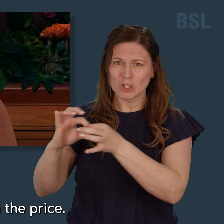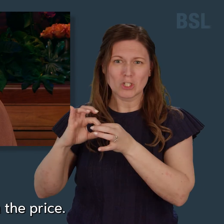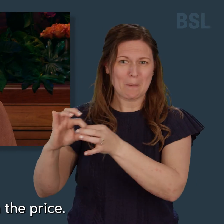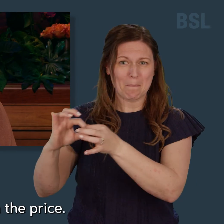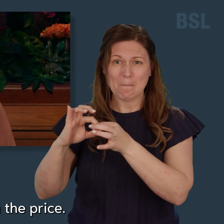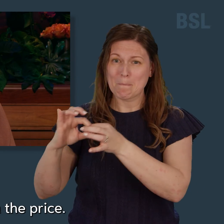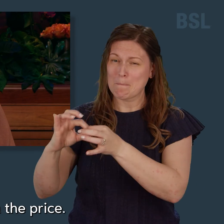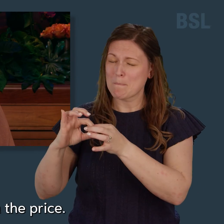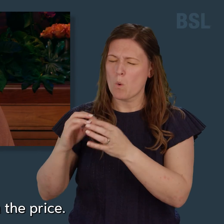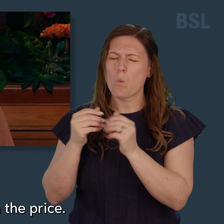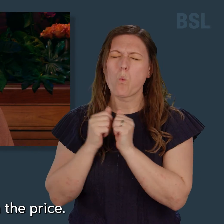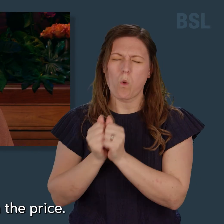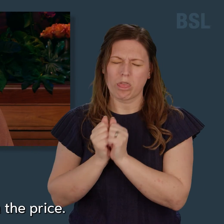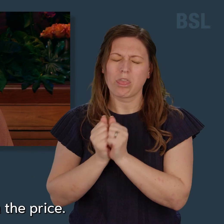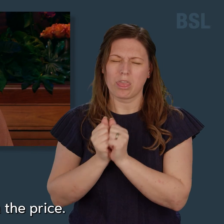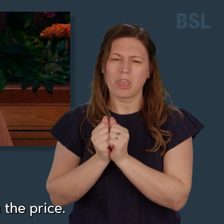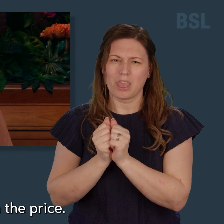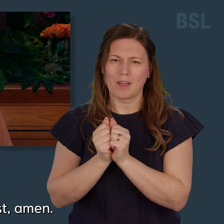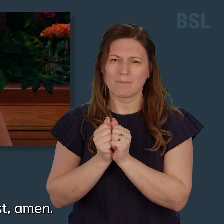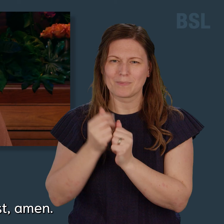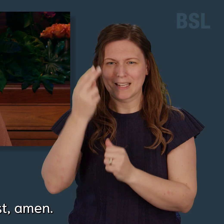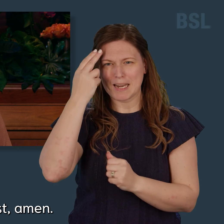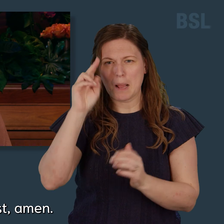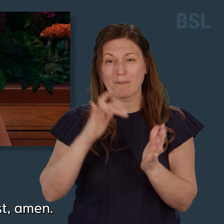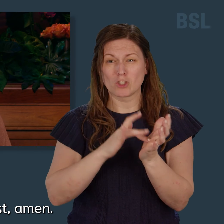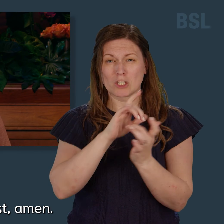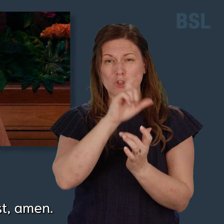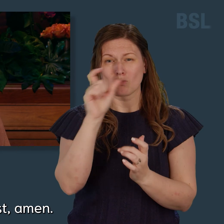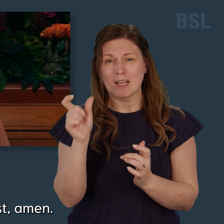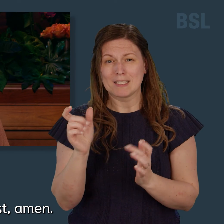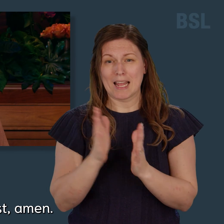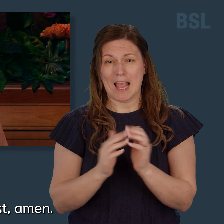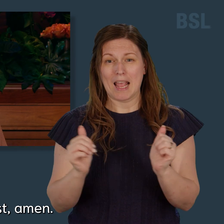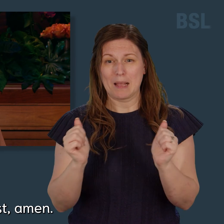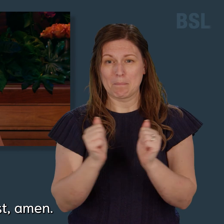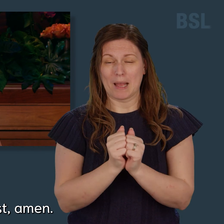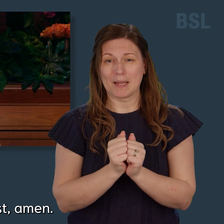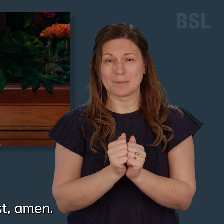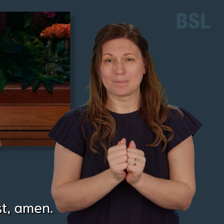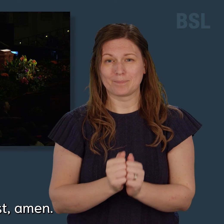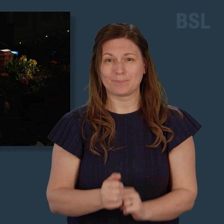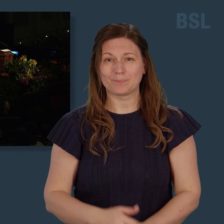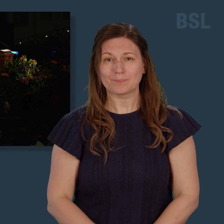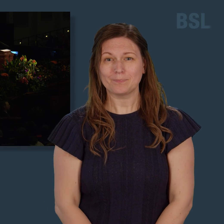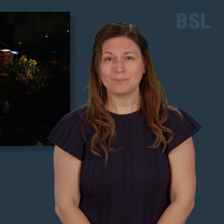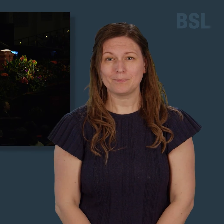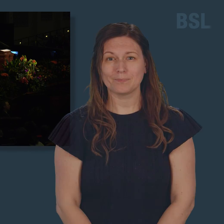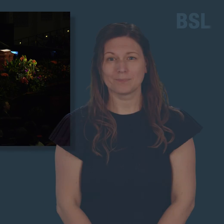relationship are well worth the price. In the name of Jesus Christ, amen.